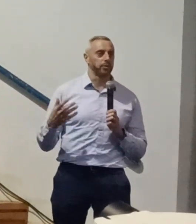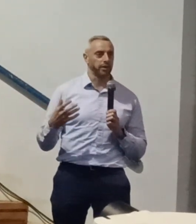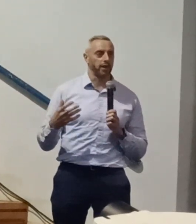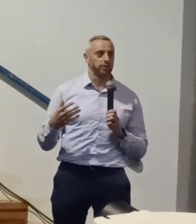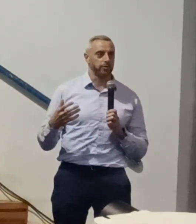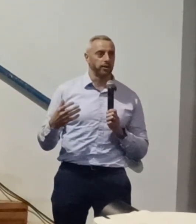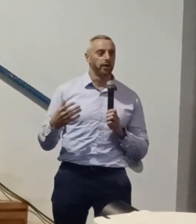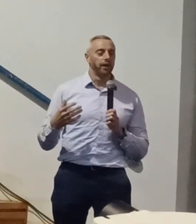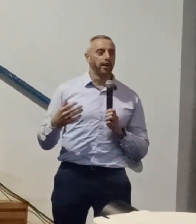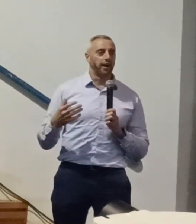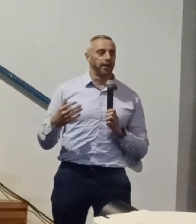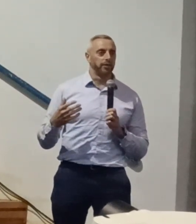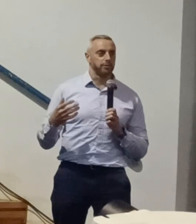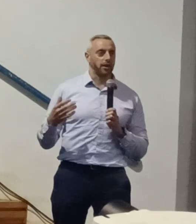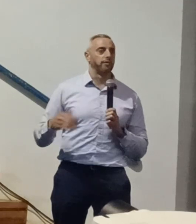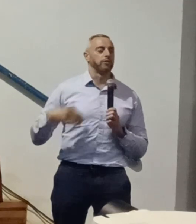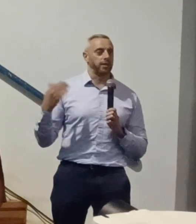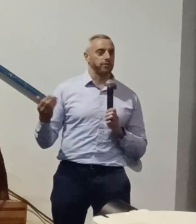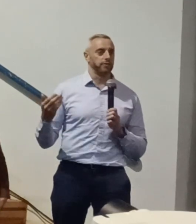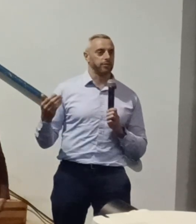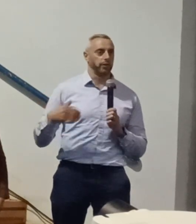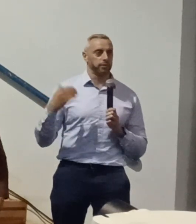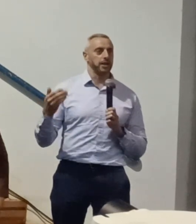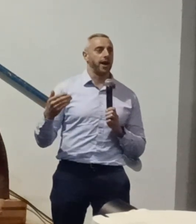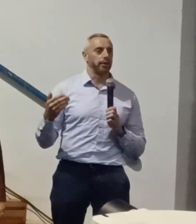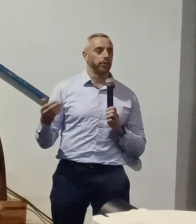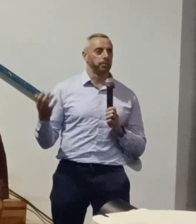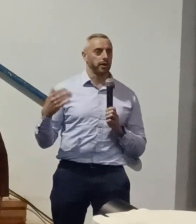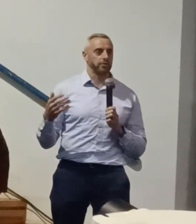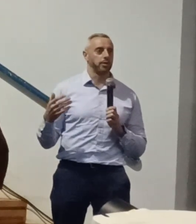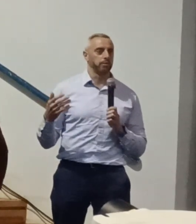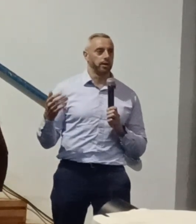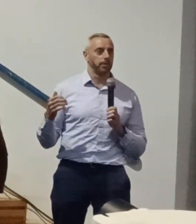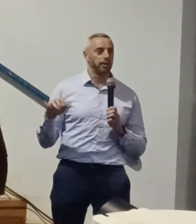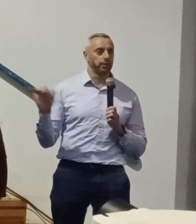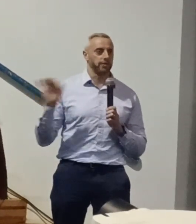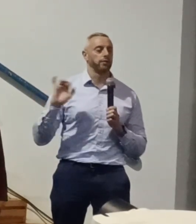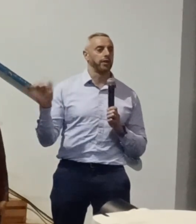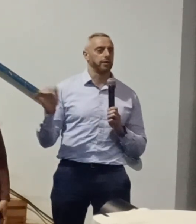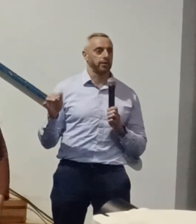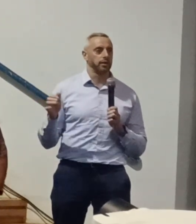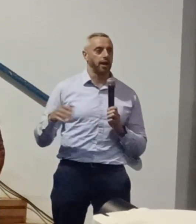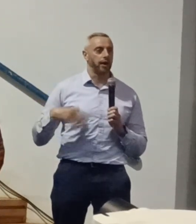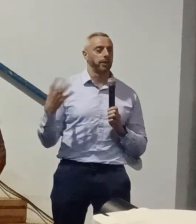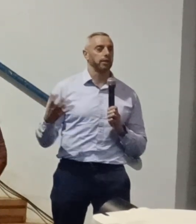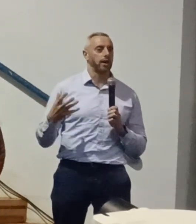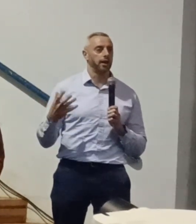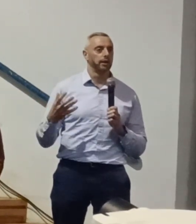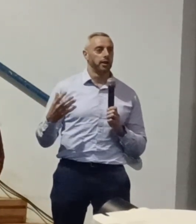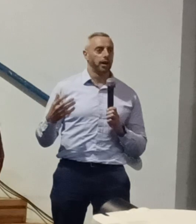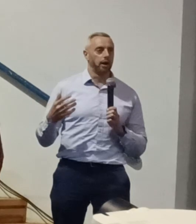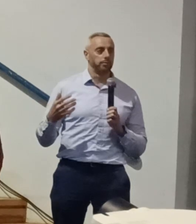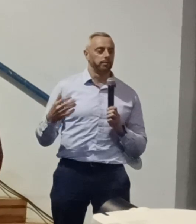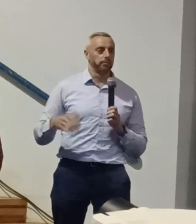was being put together. So there's conversations still to be had with the Parks Department about this interface and how to make